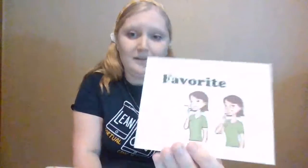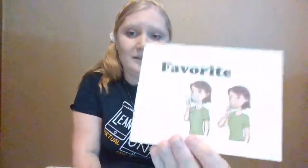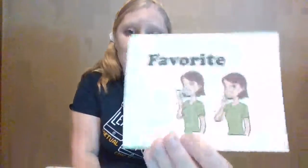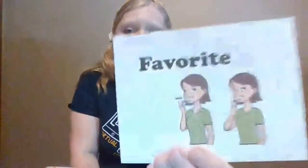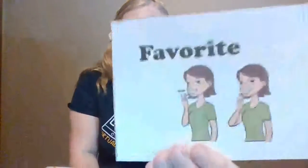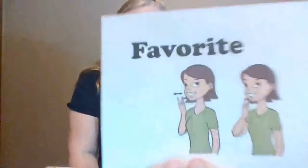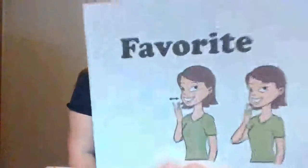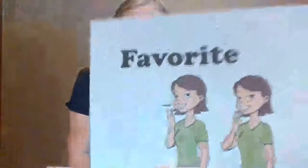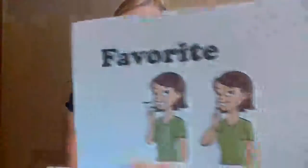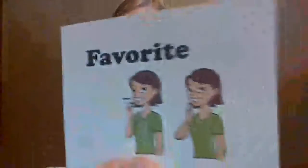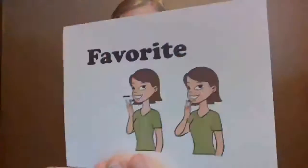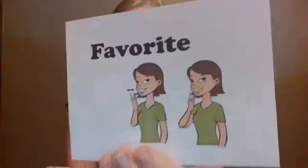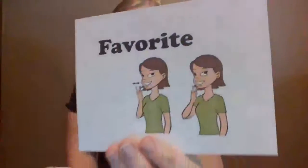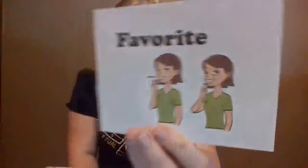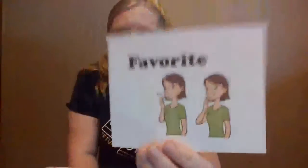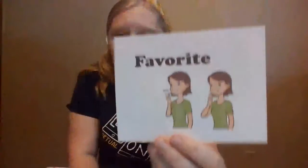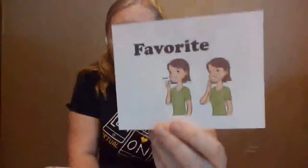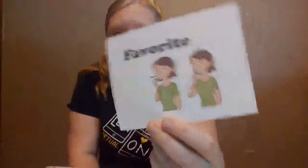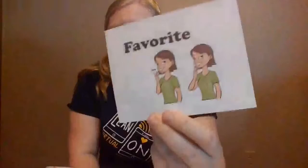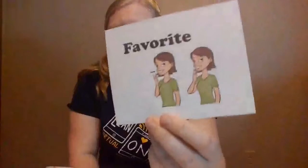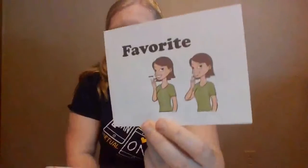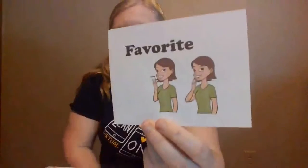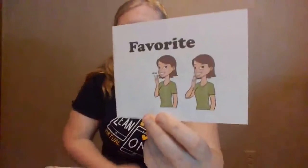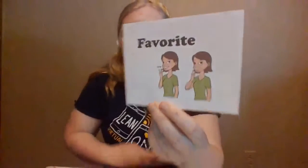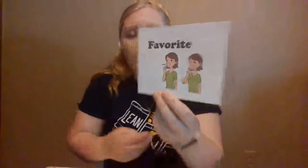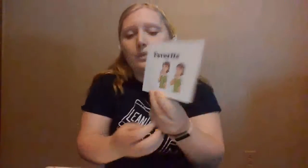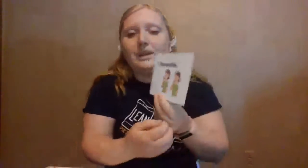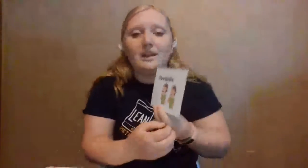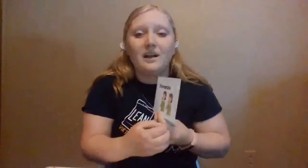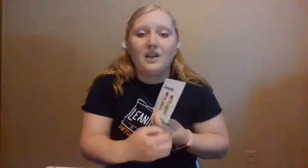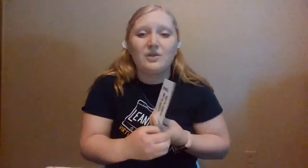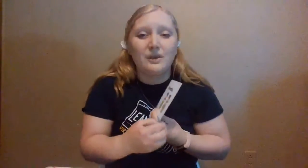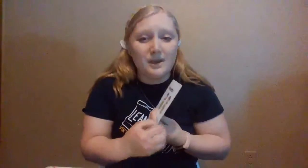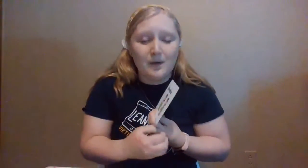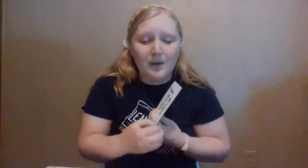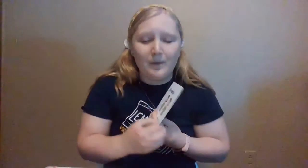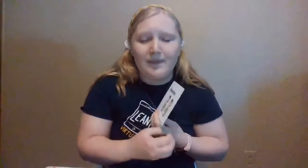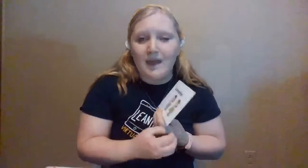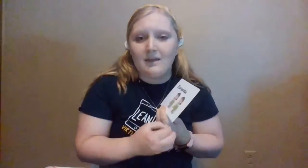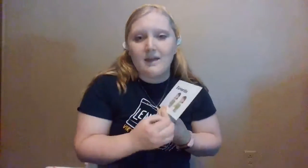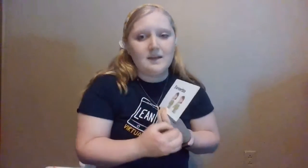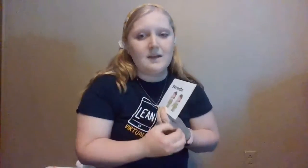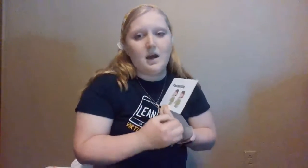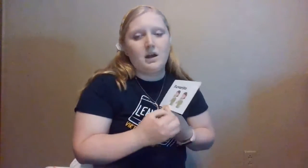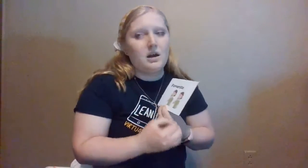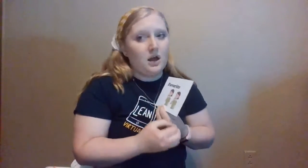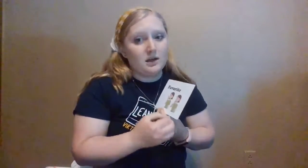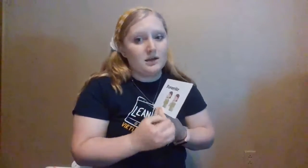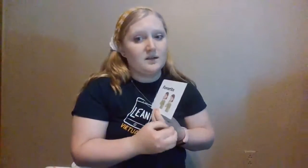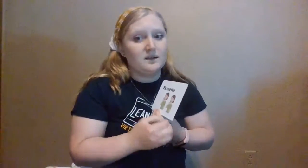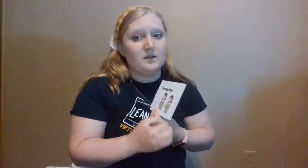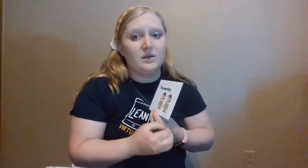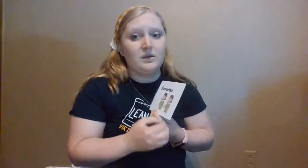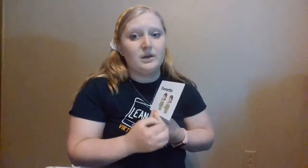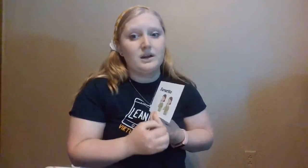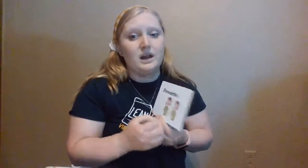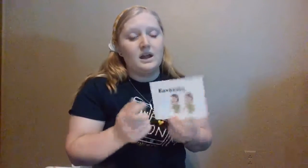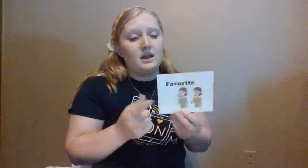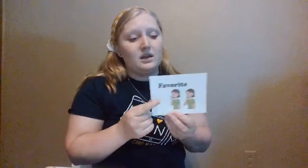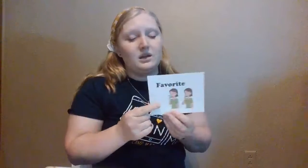favorite. So this one would go really well with a lesson on colors. So you could